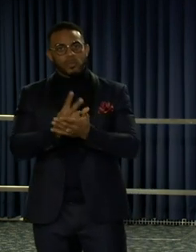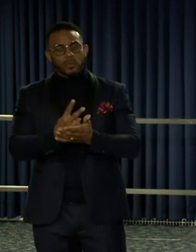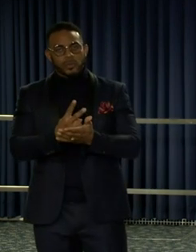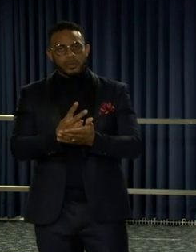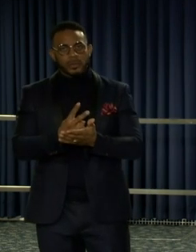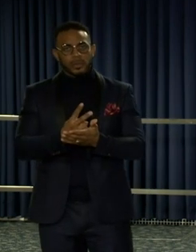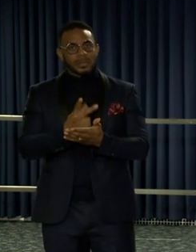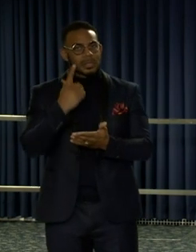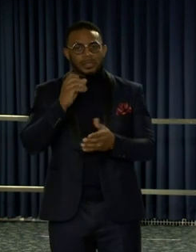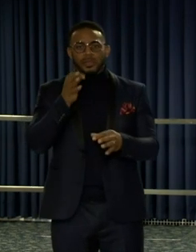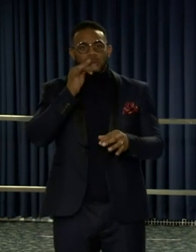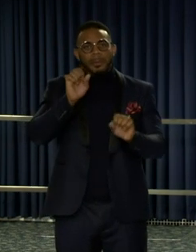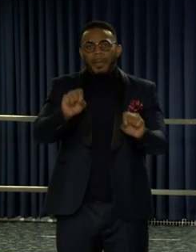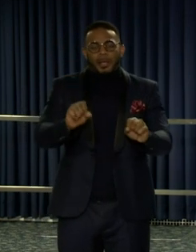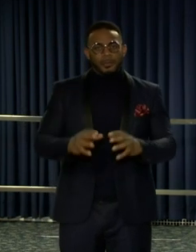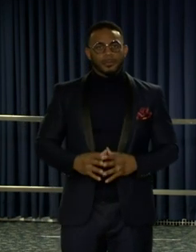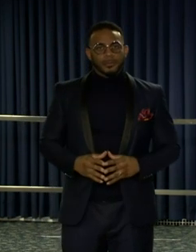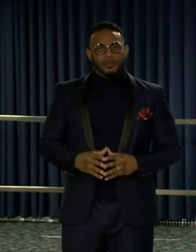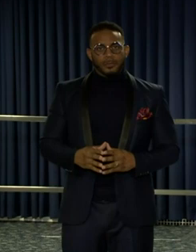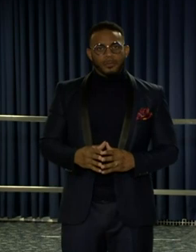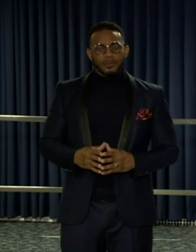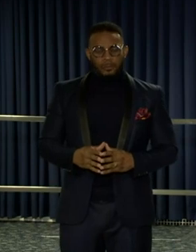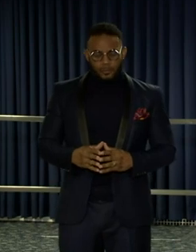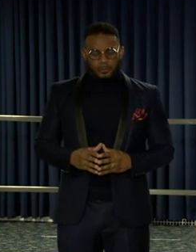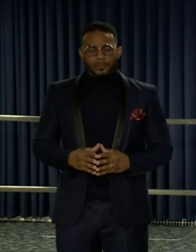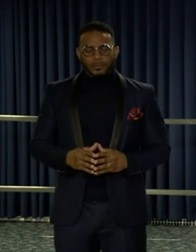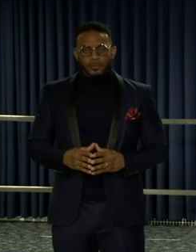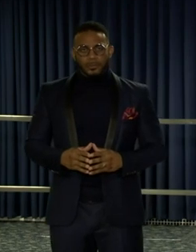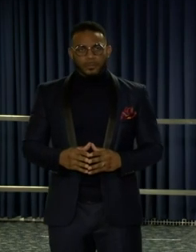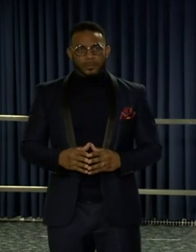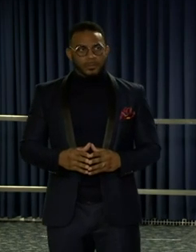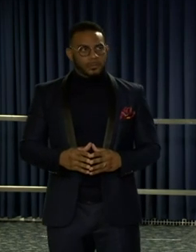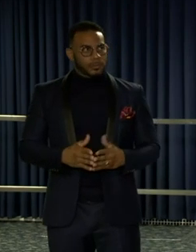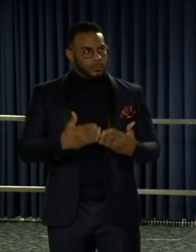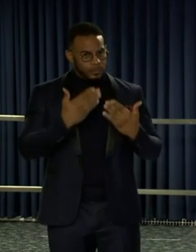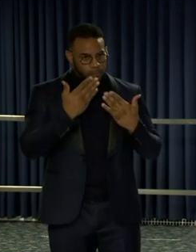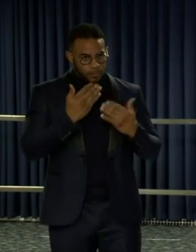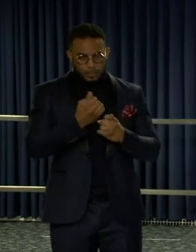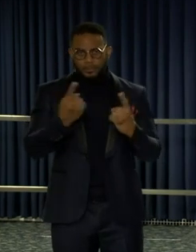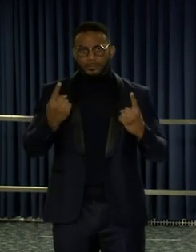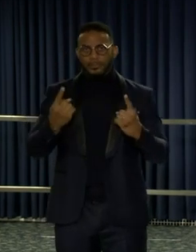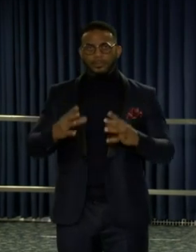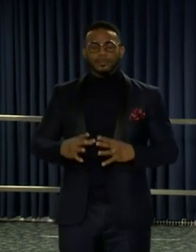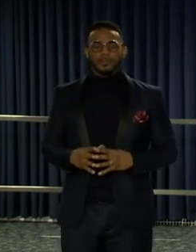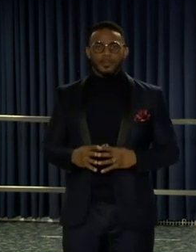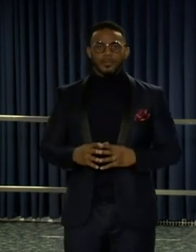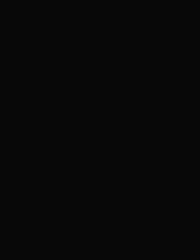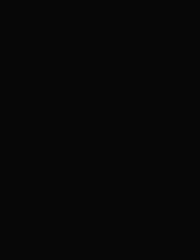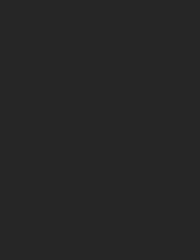approved just as soon as possible. Thank you, everybody.